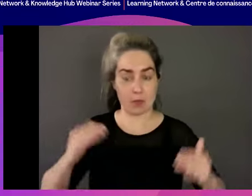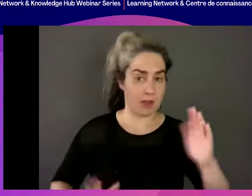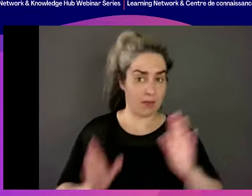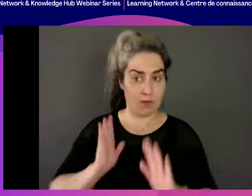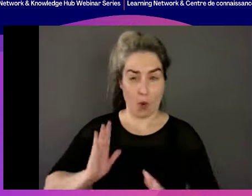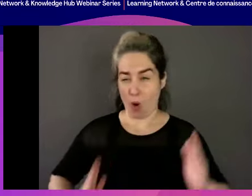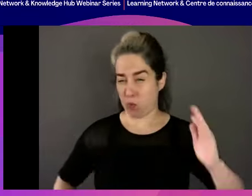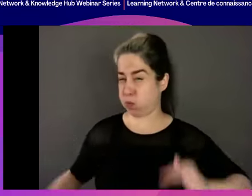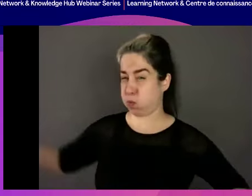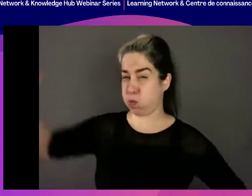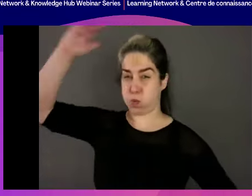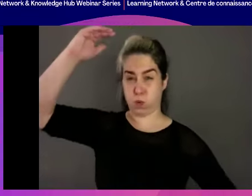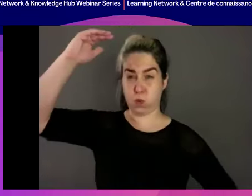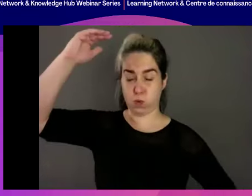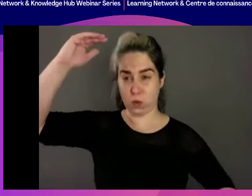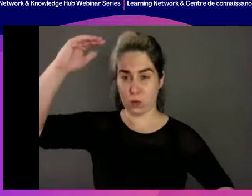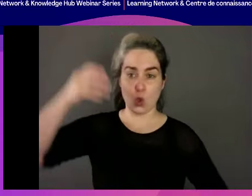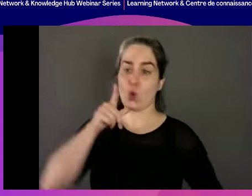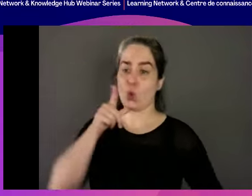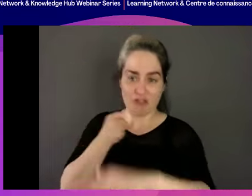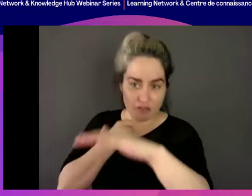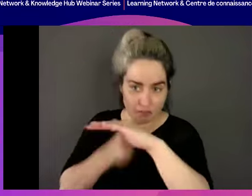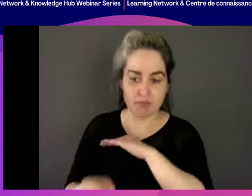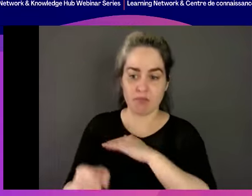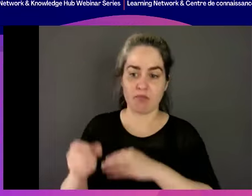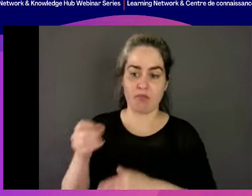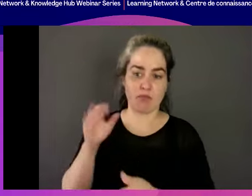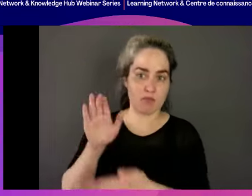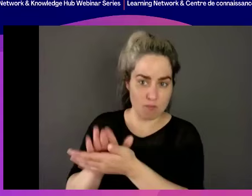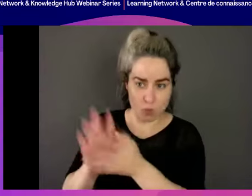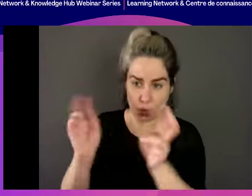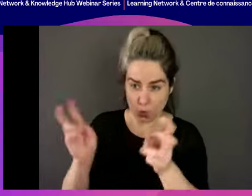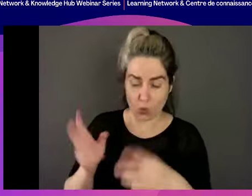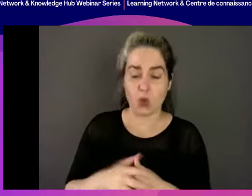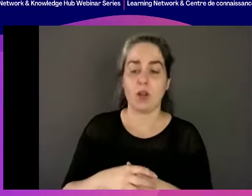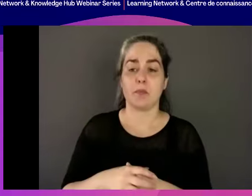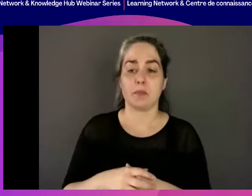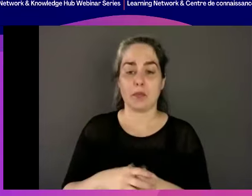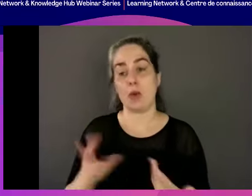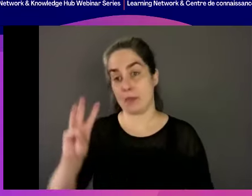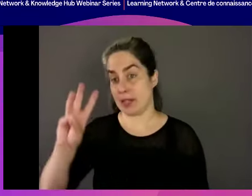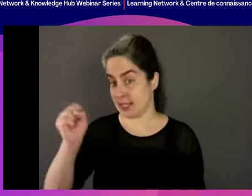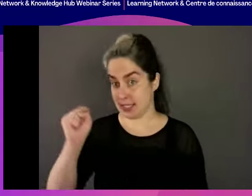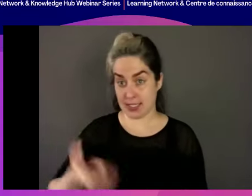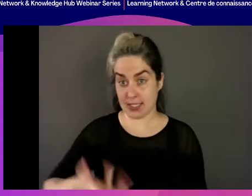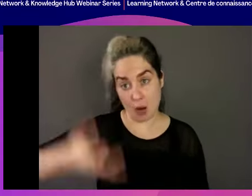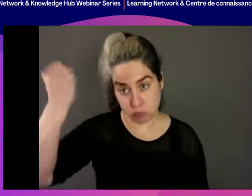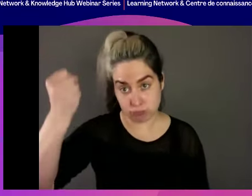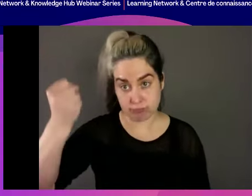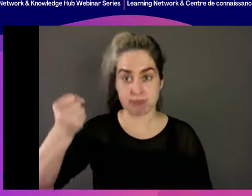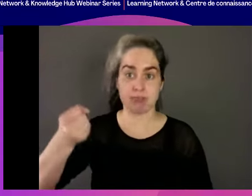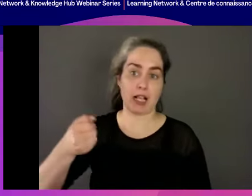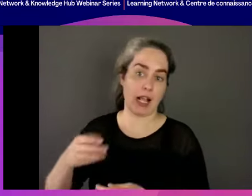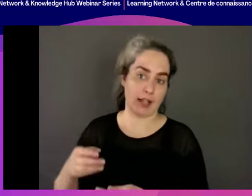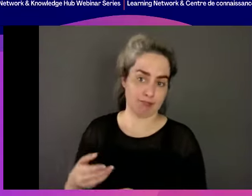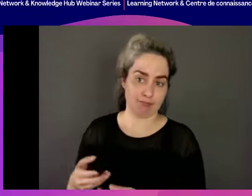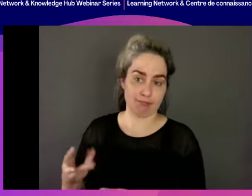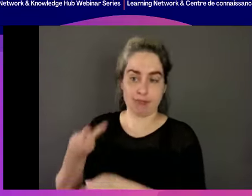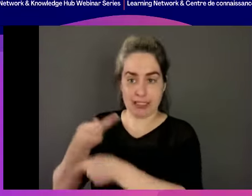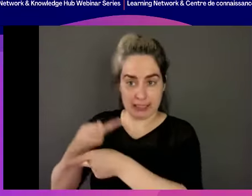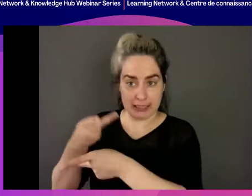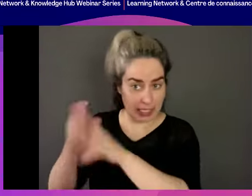of children who are in residential schools. And while the 60 scoop and child welfare system continues to perpetuate that,